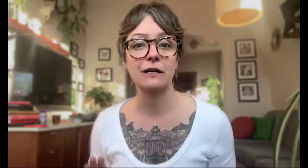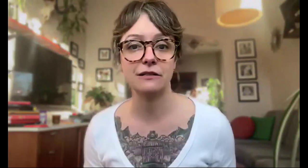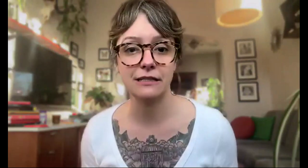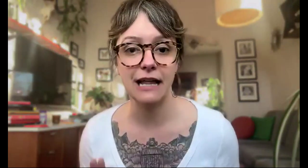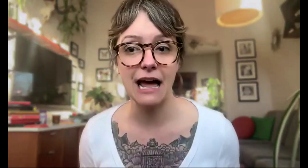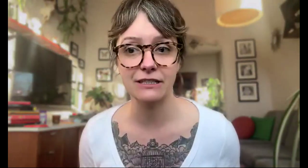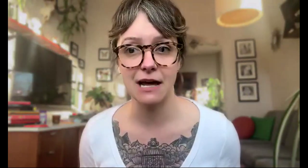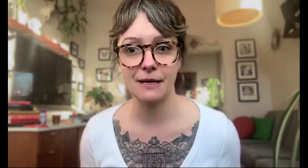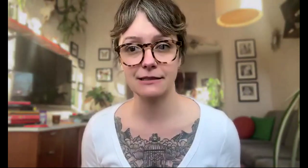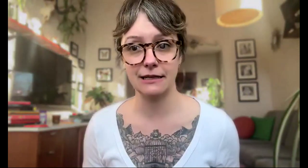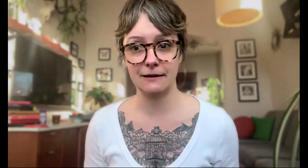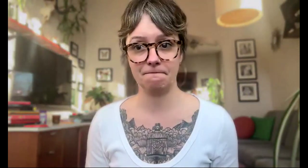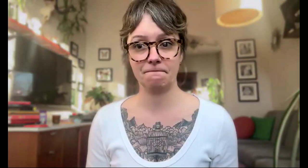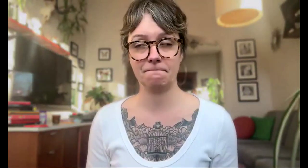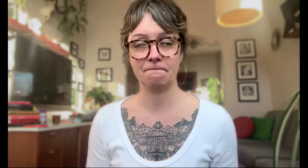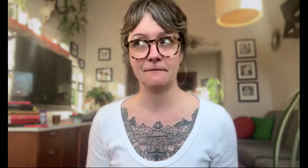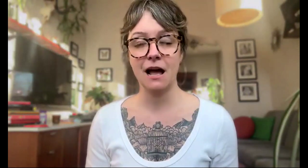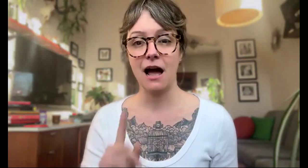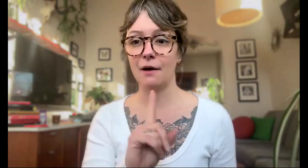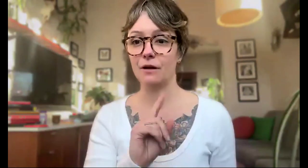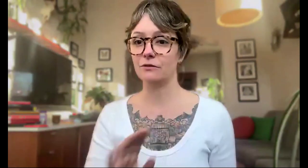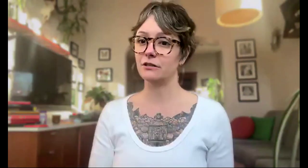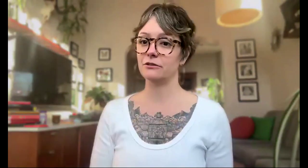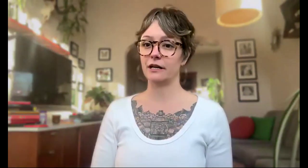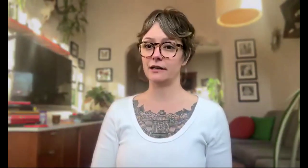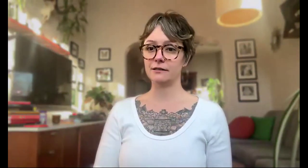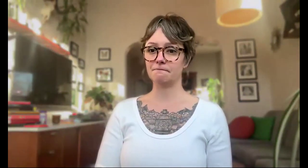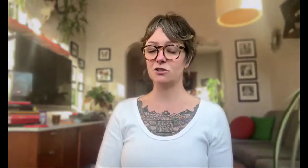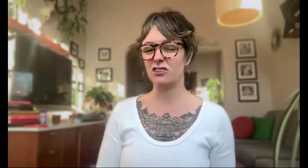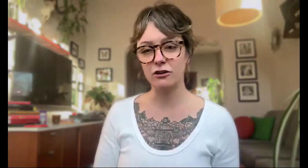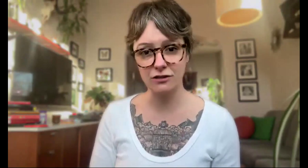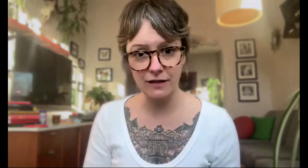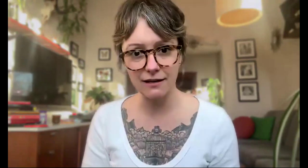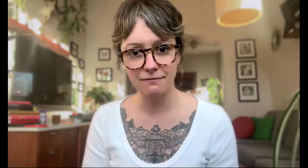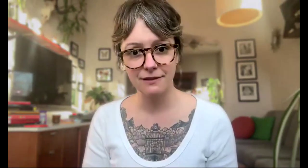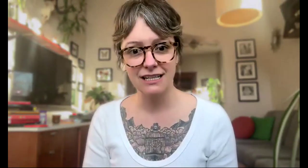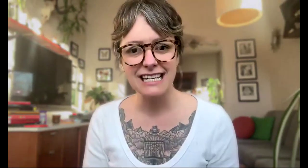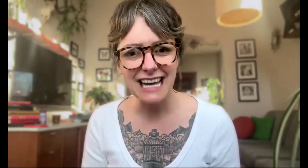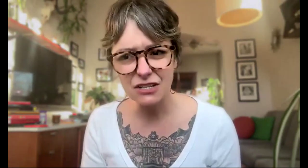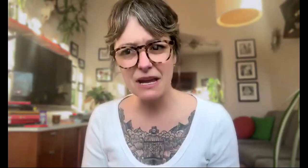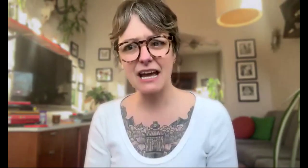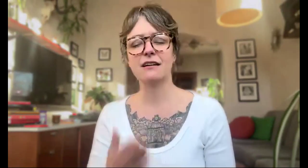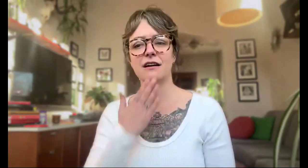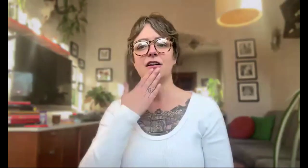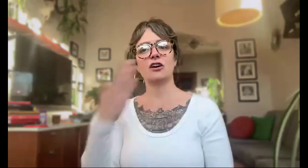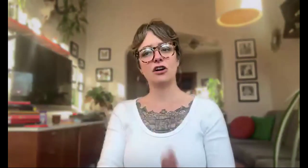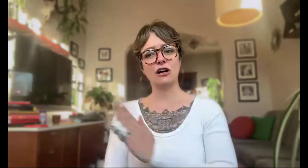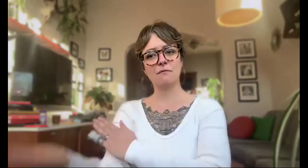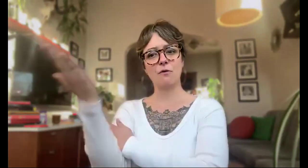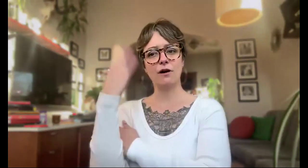here's the deal. Every time I sing it, I want you to use your hands. Do you think you can do that? Yes, you can. Good